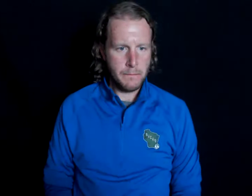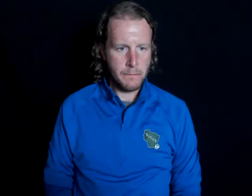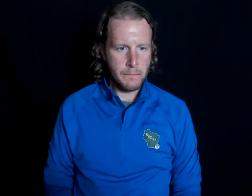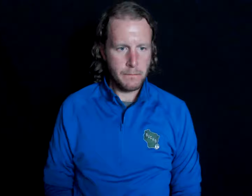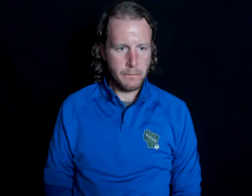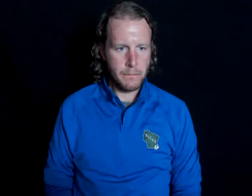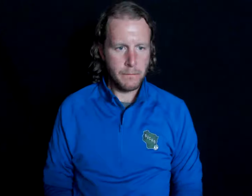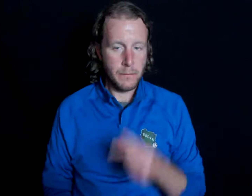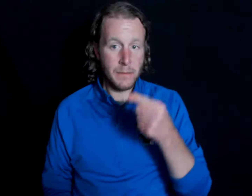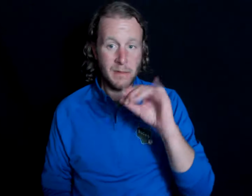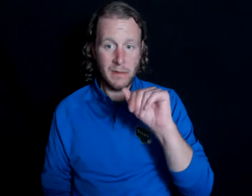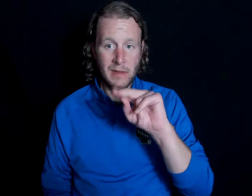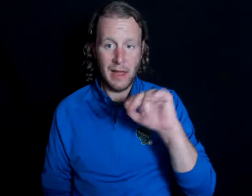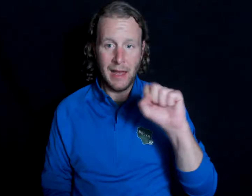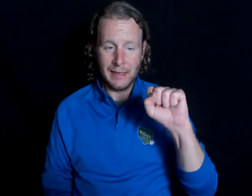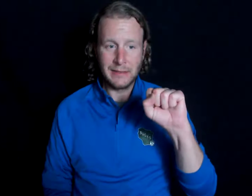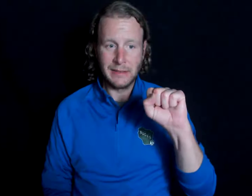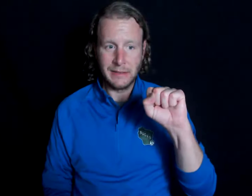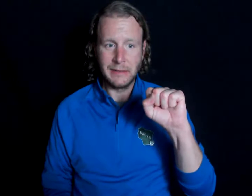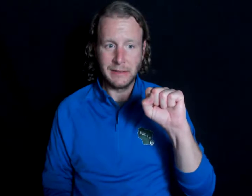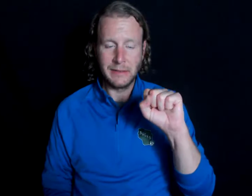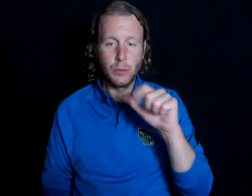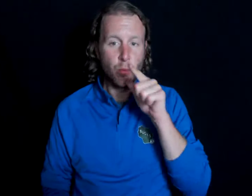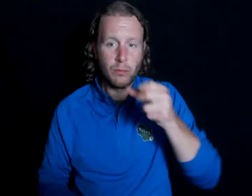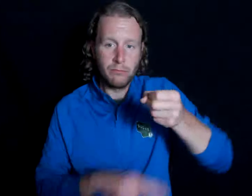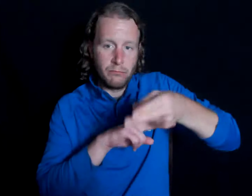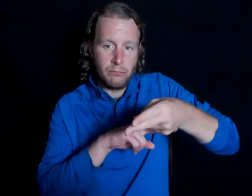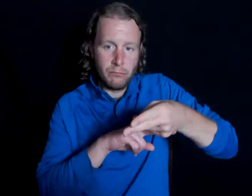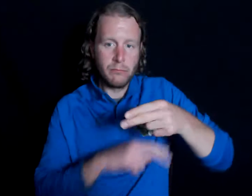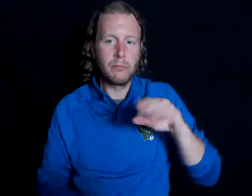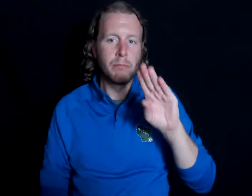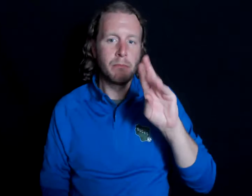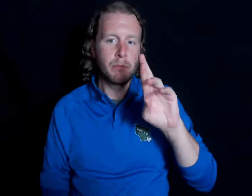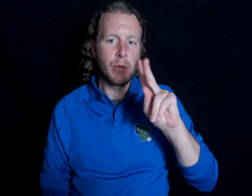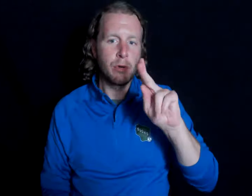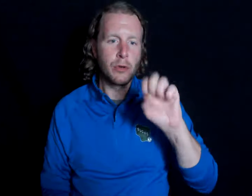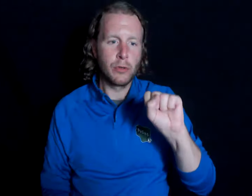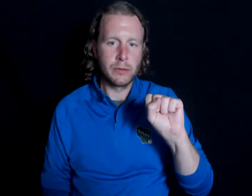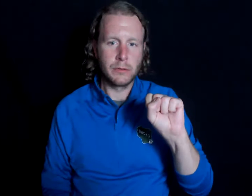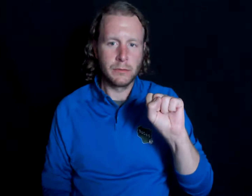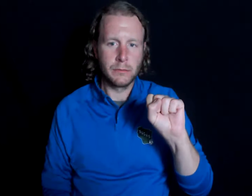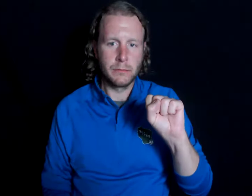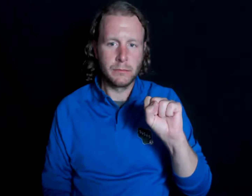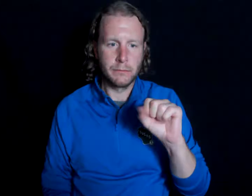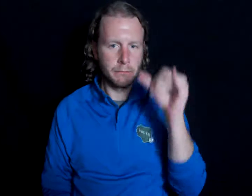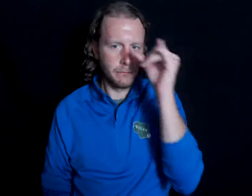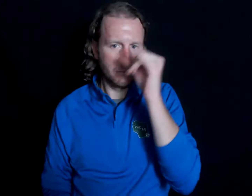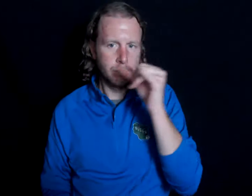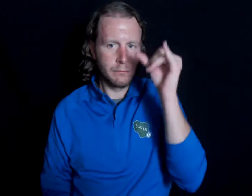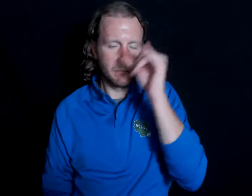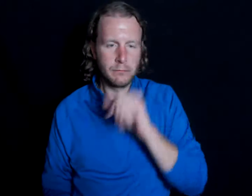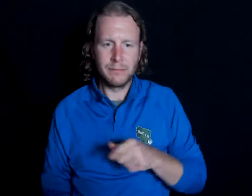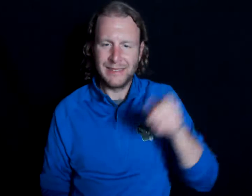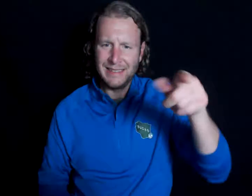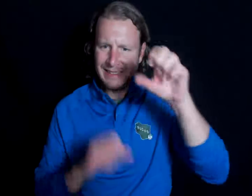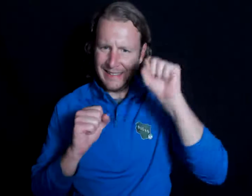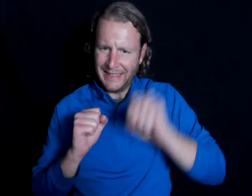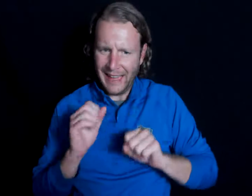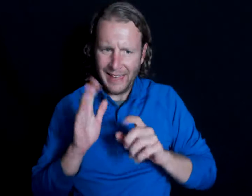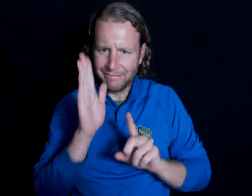Giannis with the jump hook over Ken Burke. Wow. With that reach, he extended. He's got